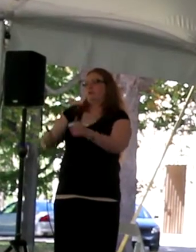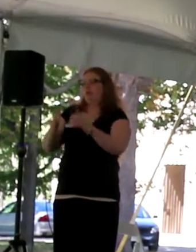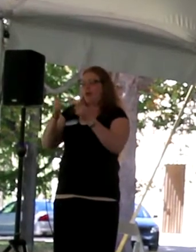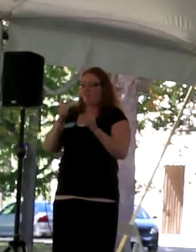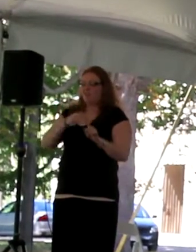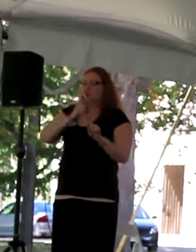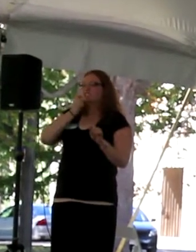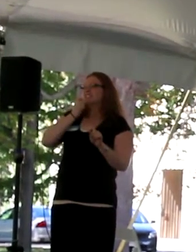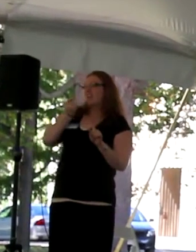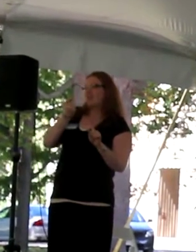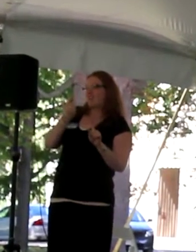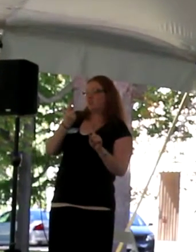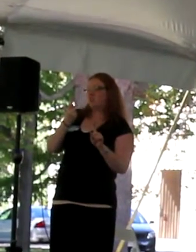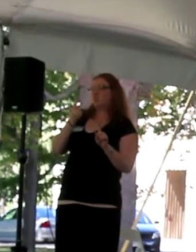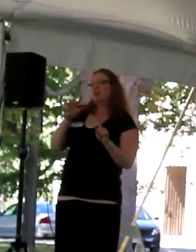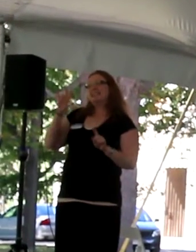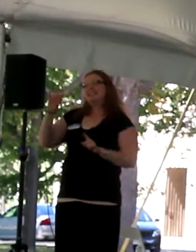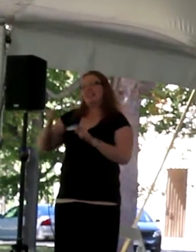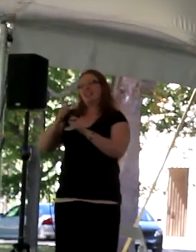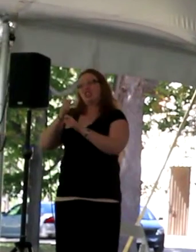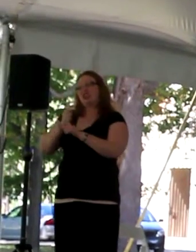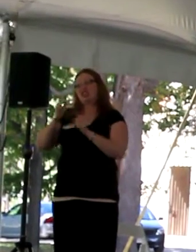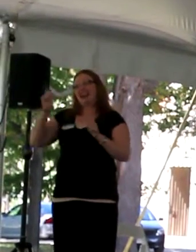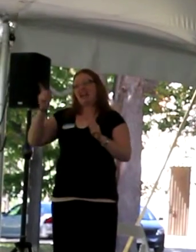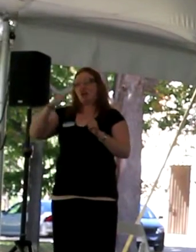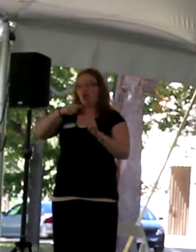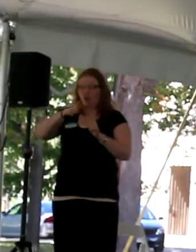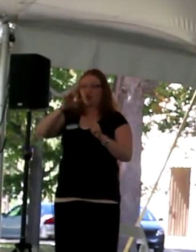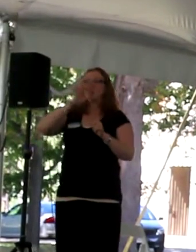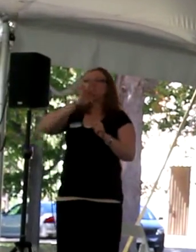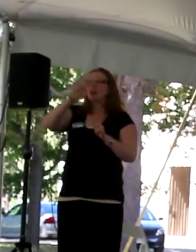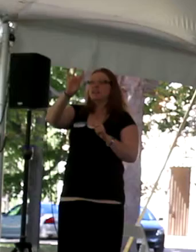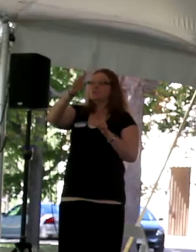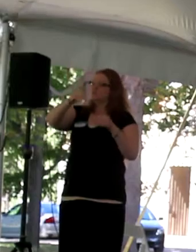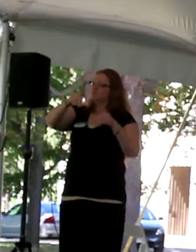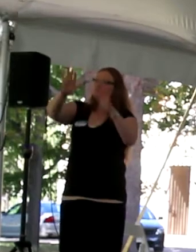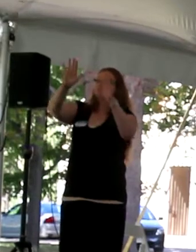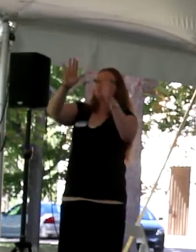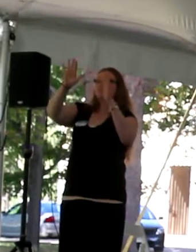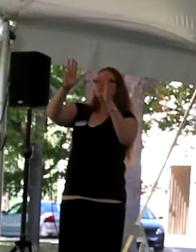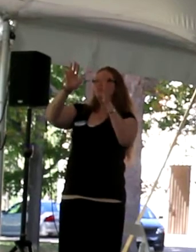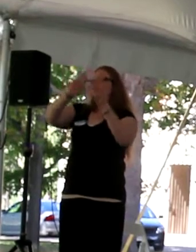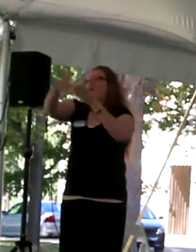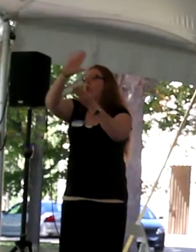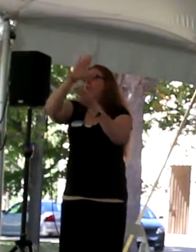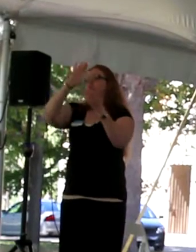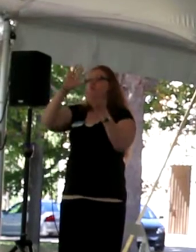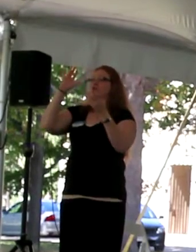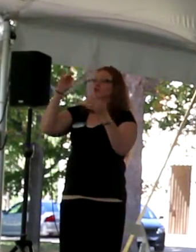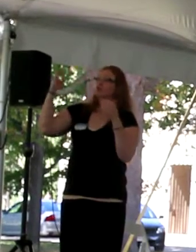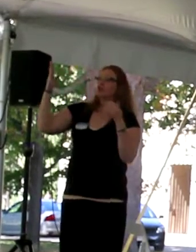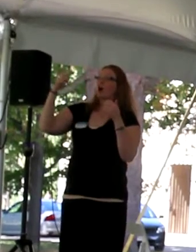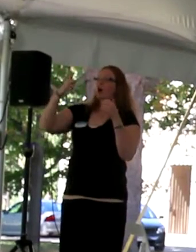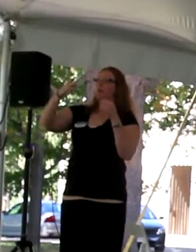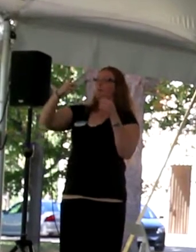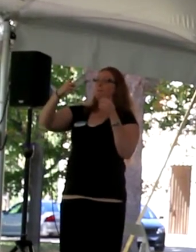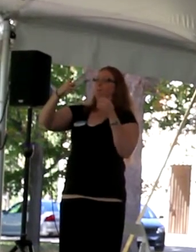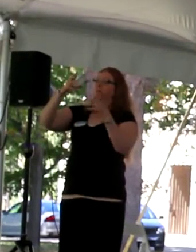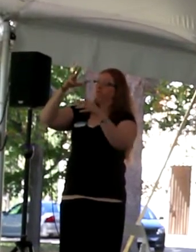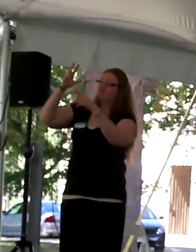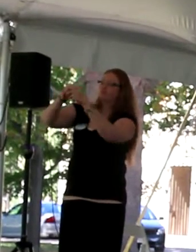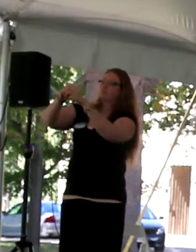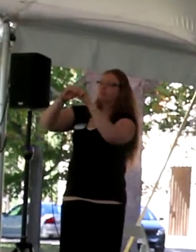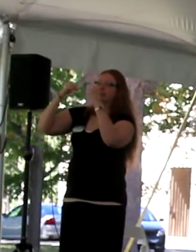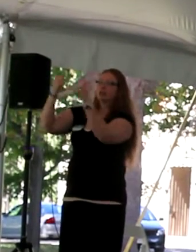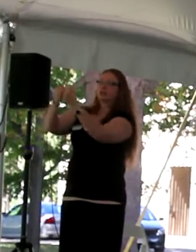years left, and then she's going on to be her own person and go to college and get a job and go out there and be a profiting, you know,